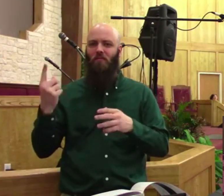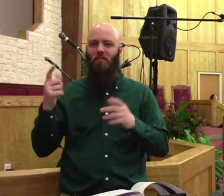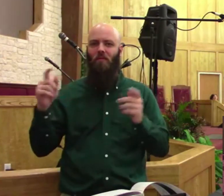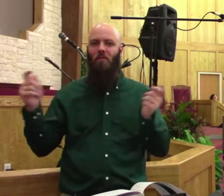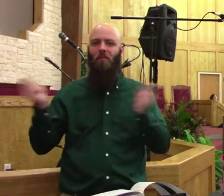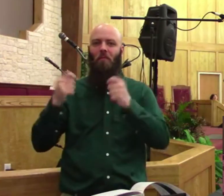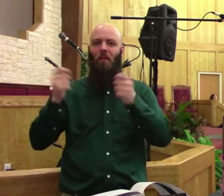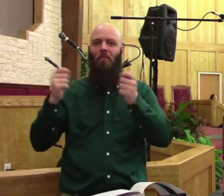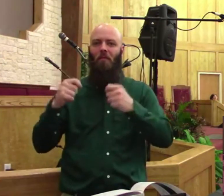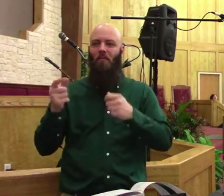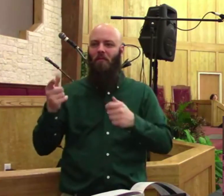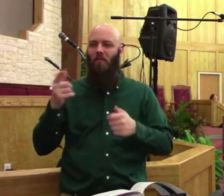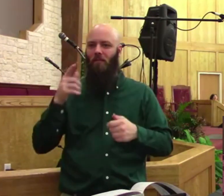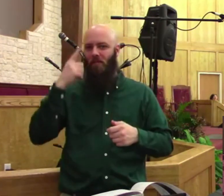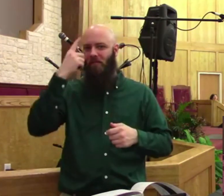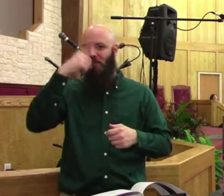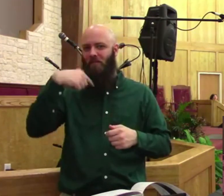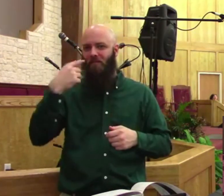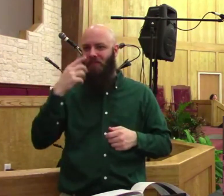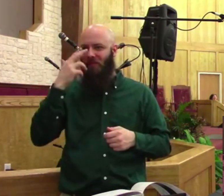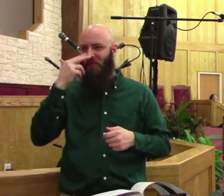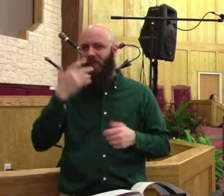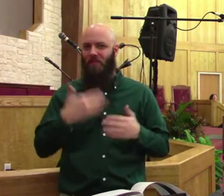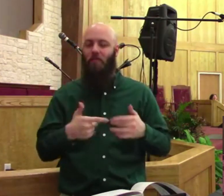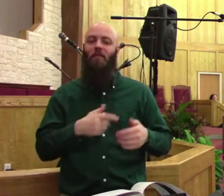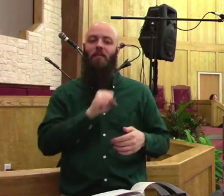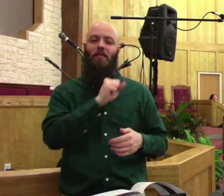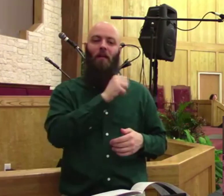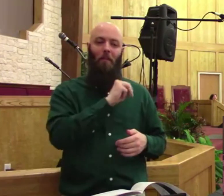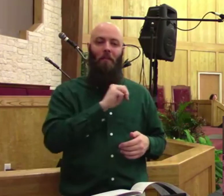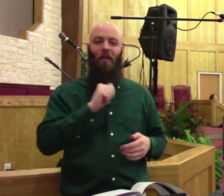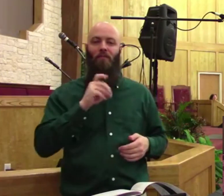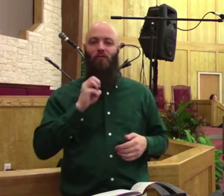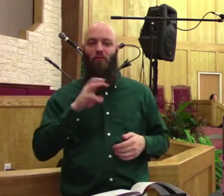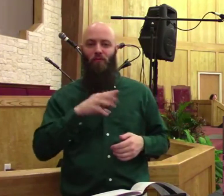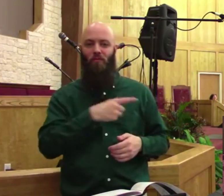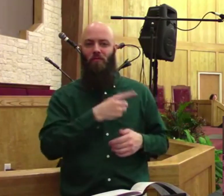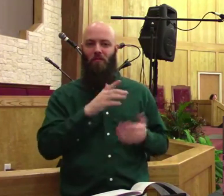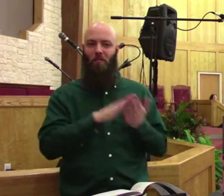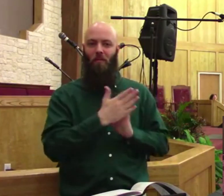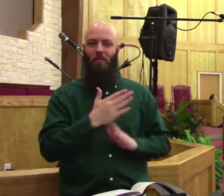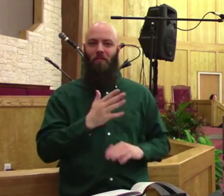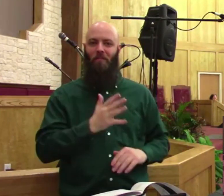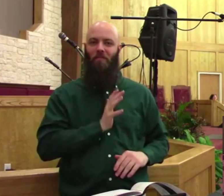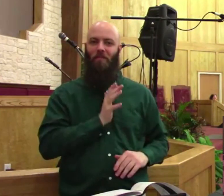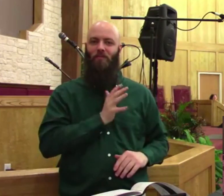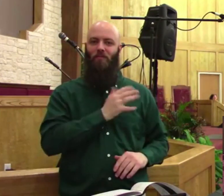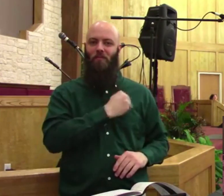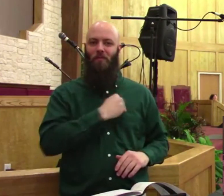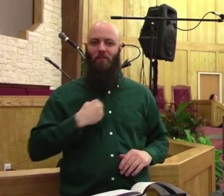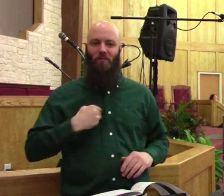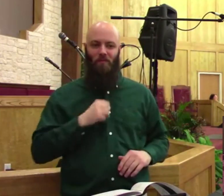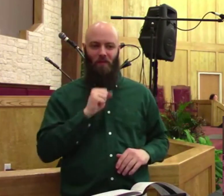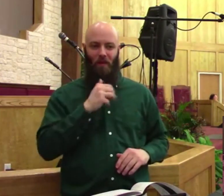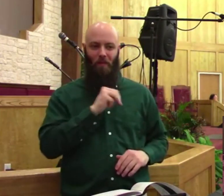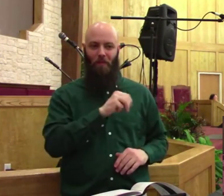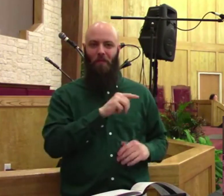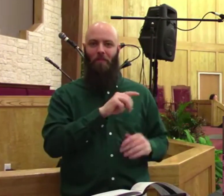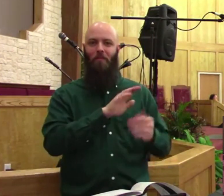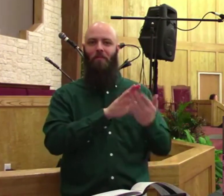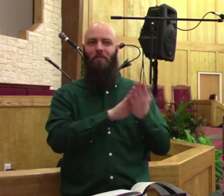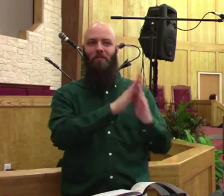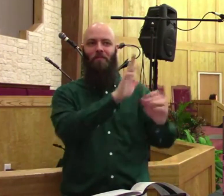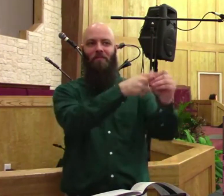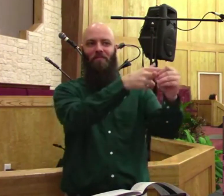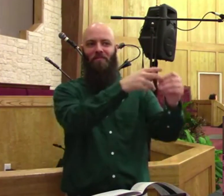faces, but Sam and Andrew today become official members. Sam is becoming an official member of the dorm in